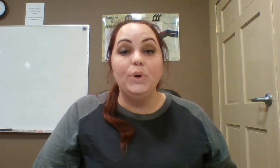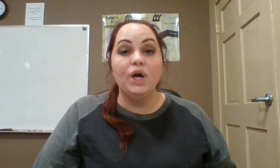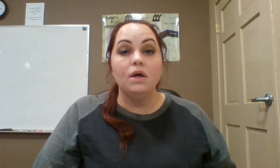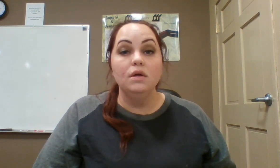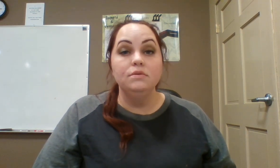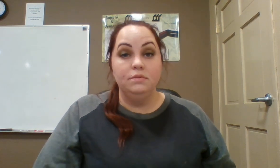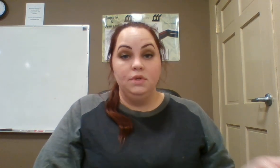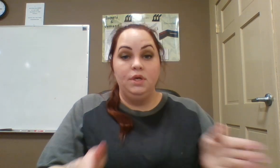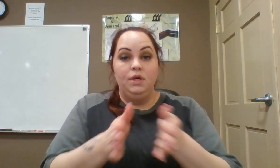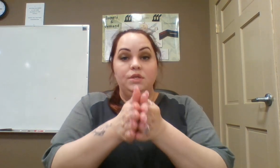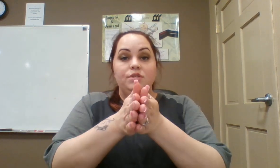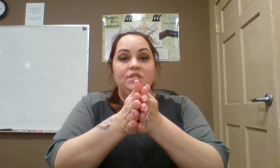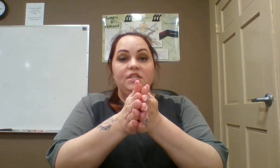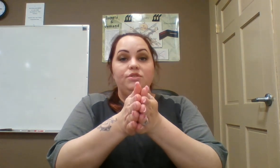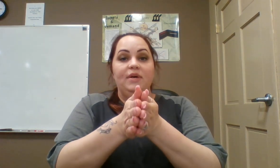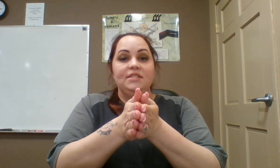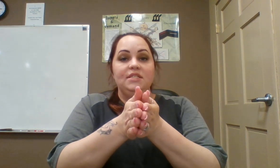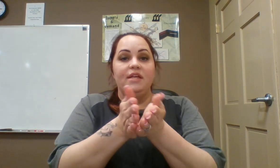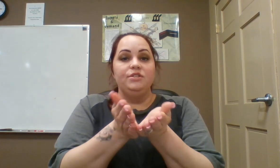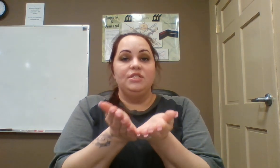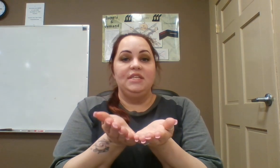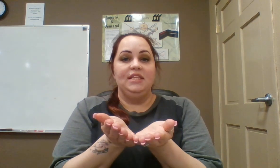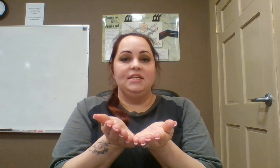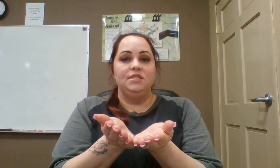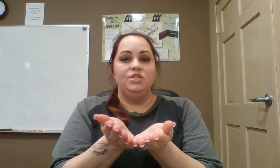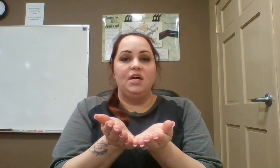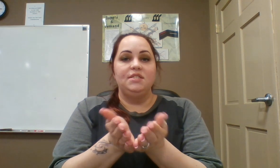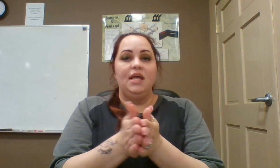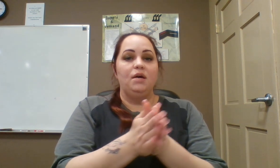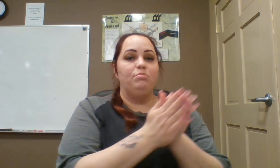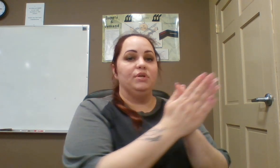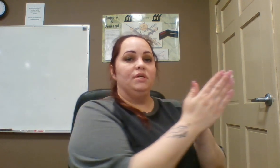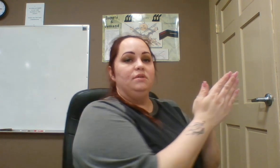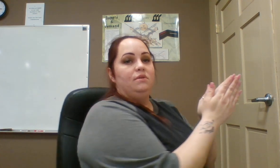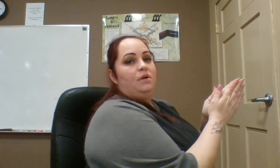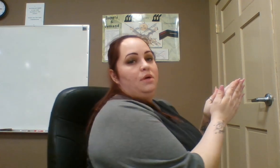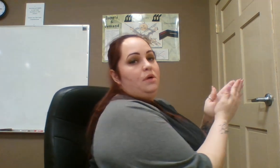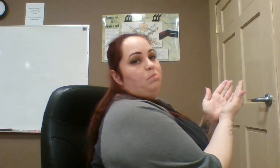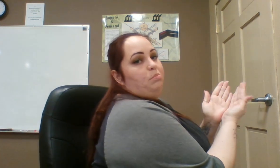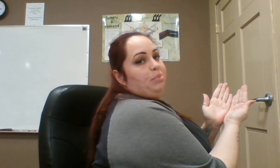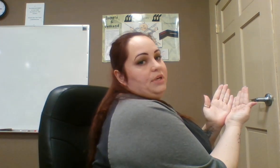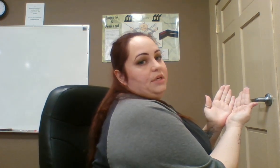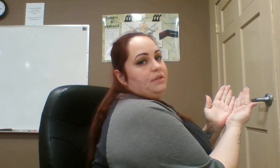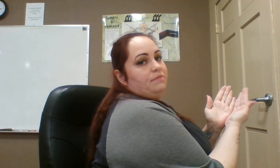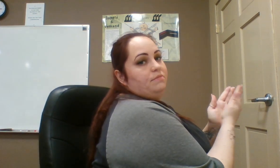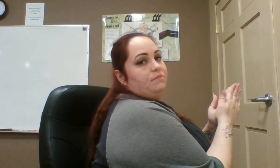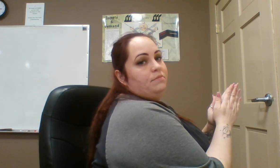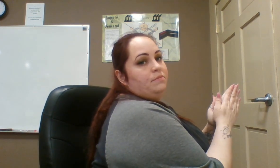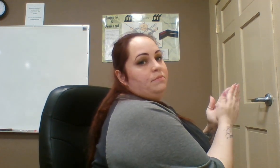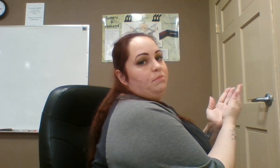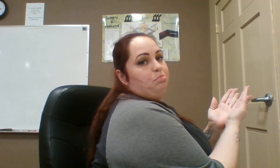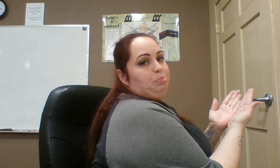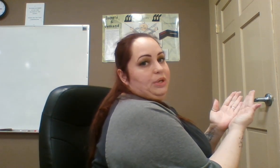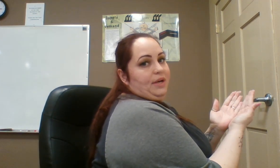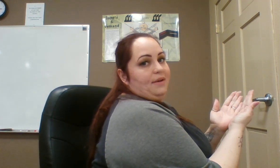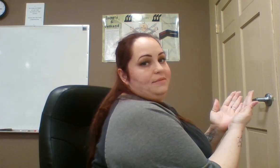Book. So you take two hands together just like this, just like a book. Book. Book.